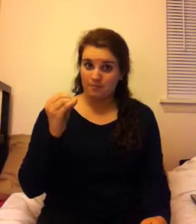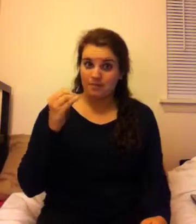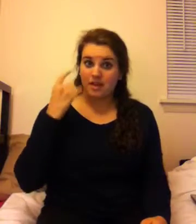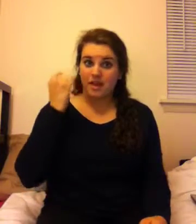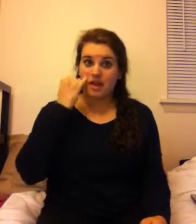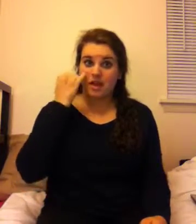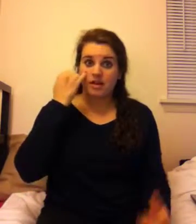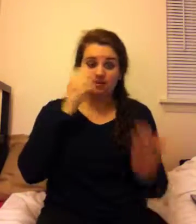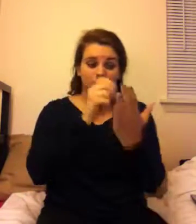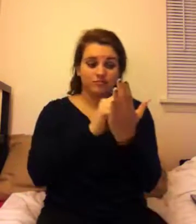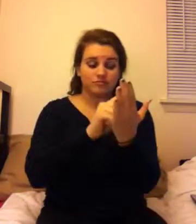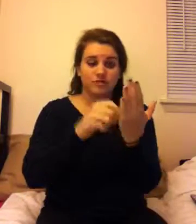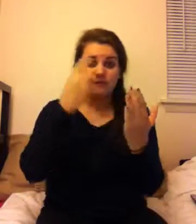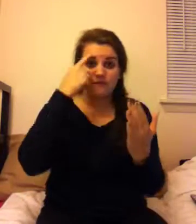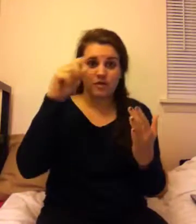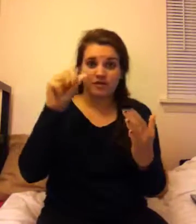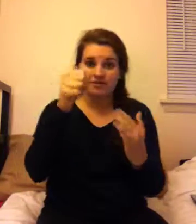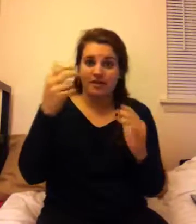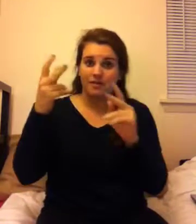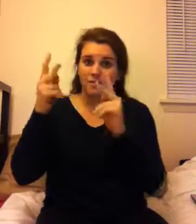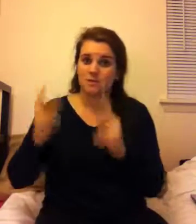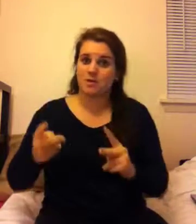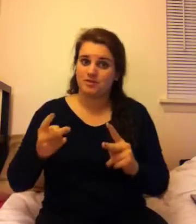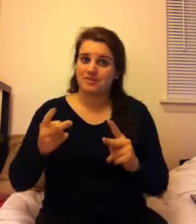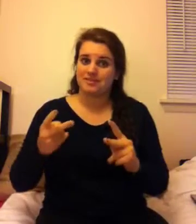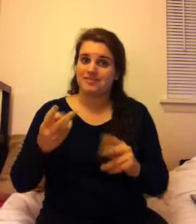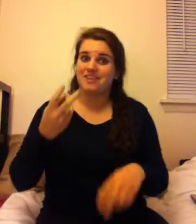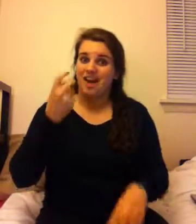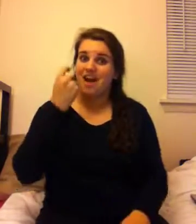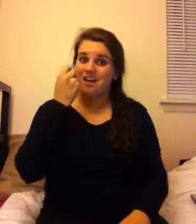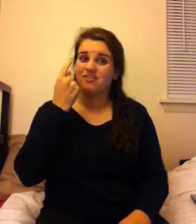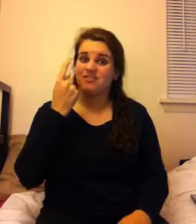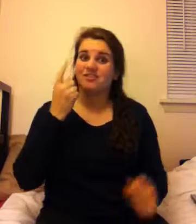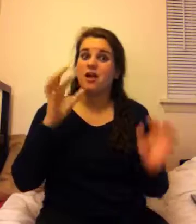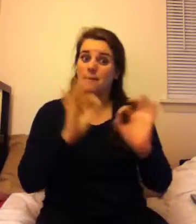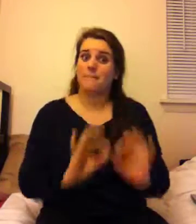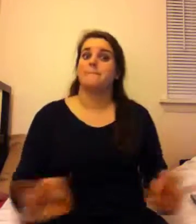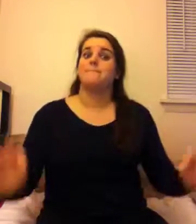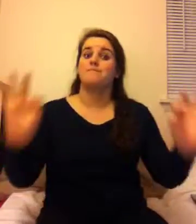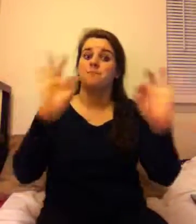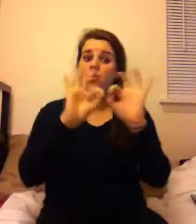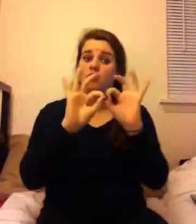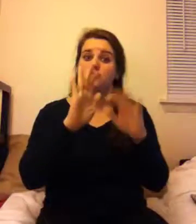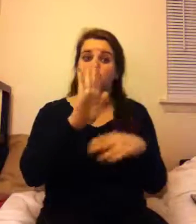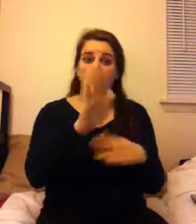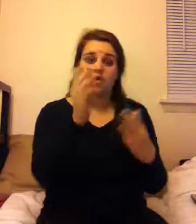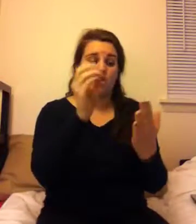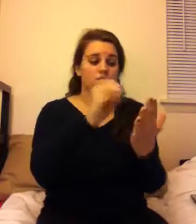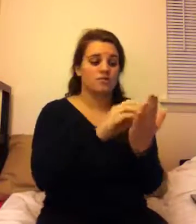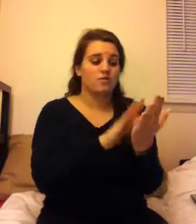it's really important to be organized and careful about how you do it.